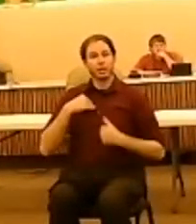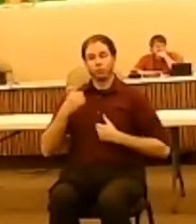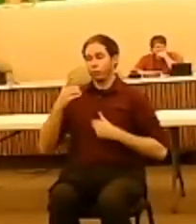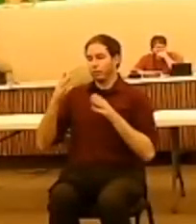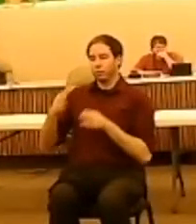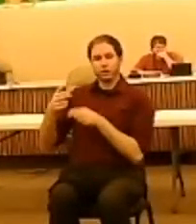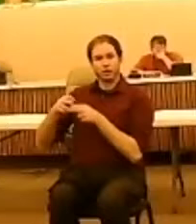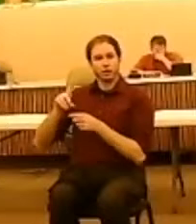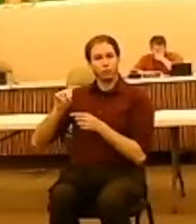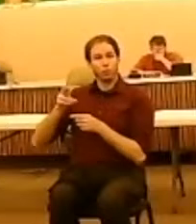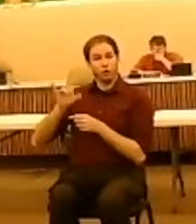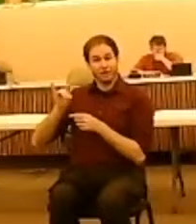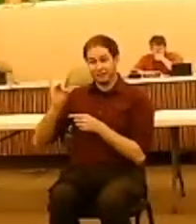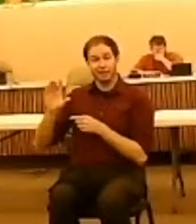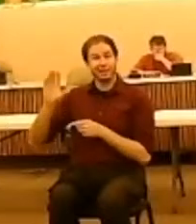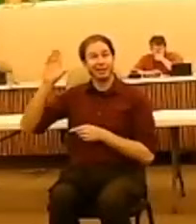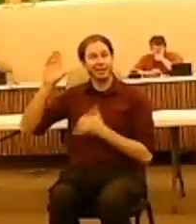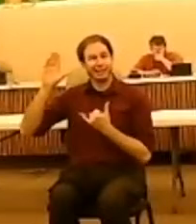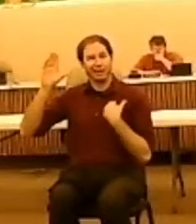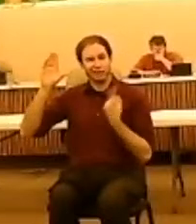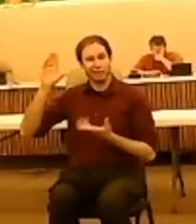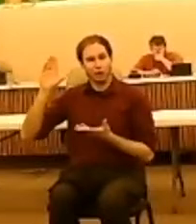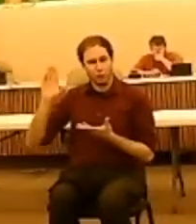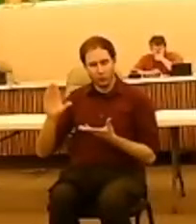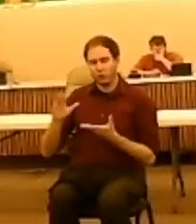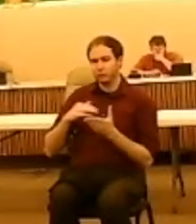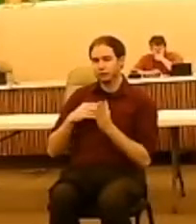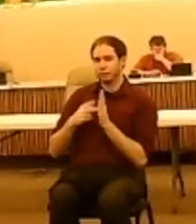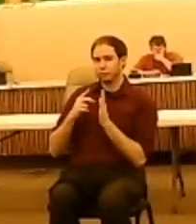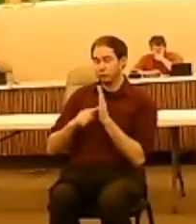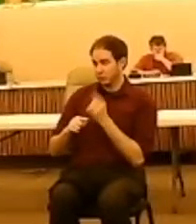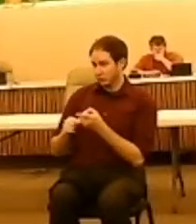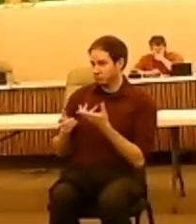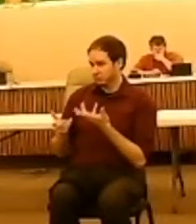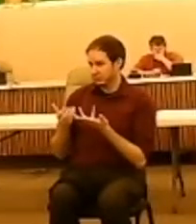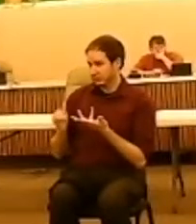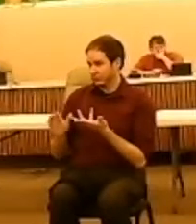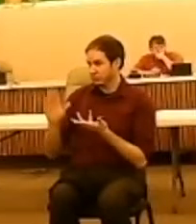want to make sure that she is all set.